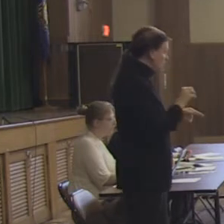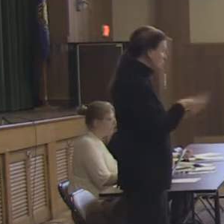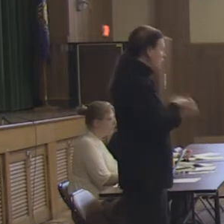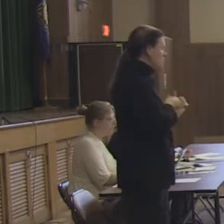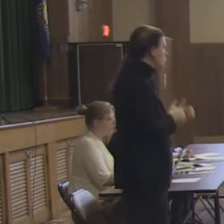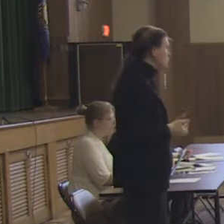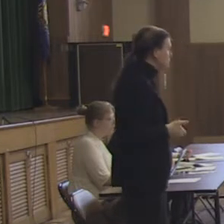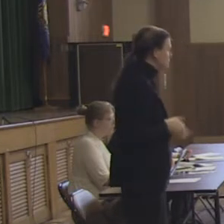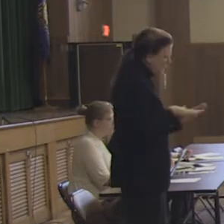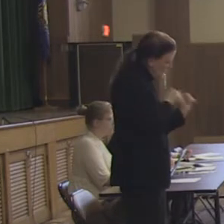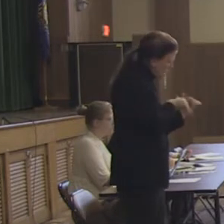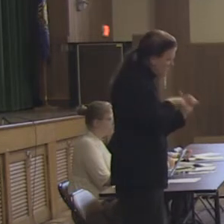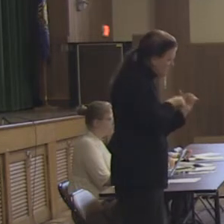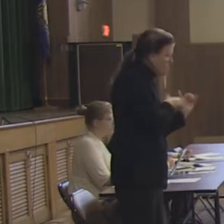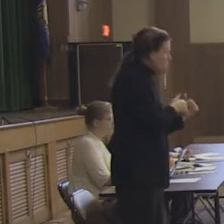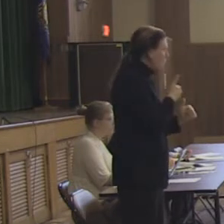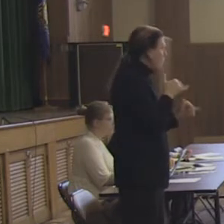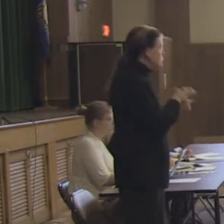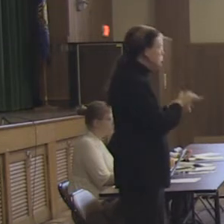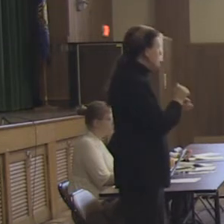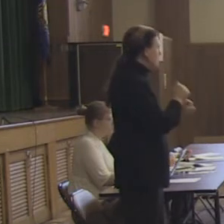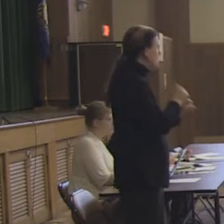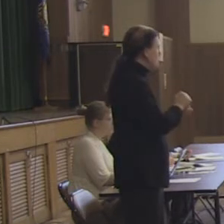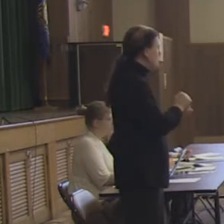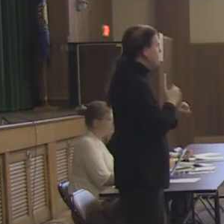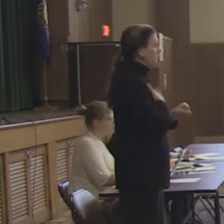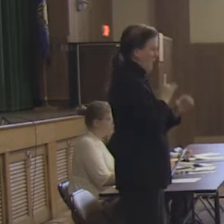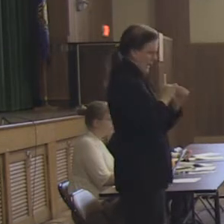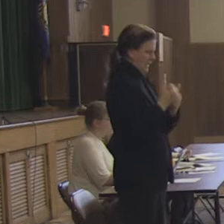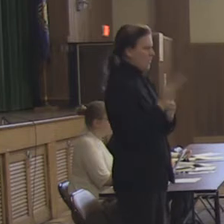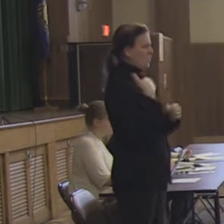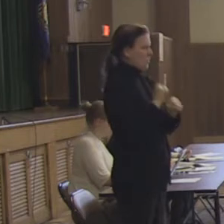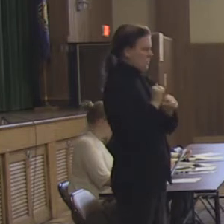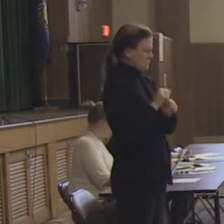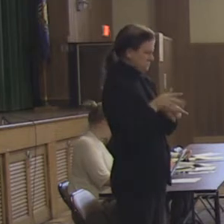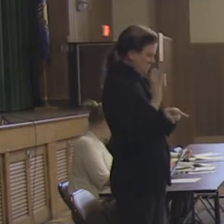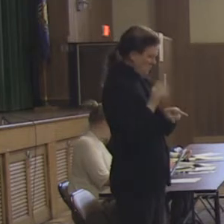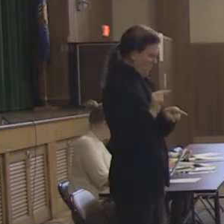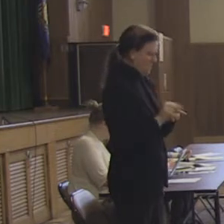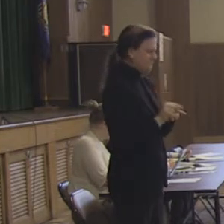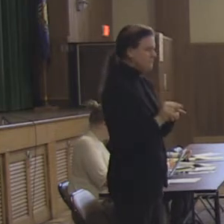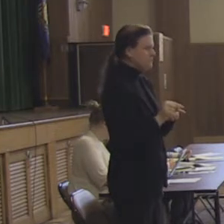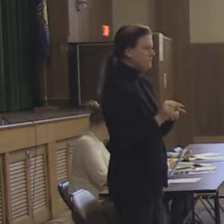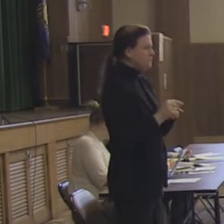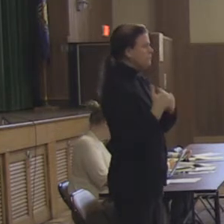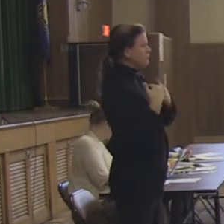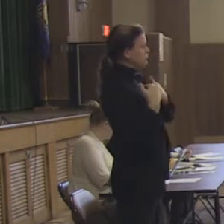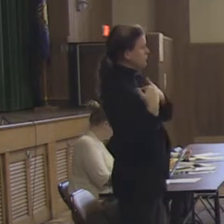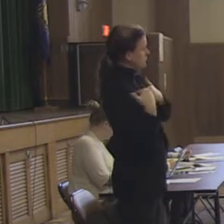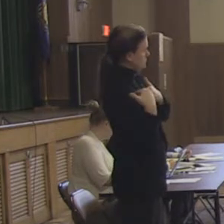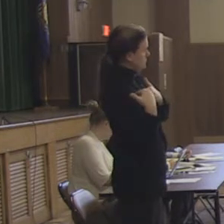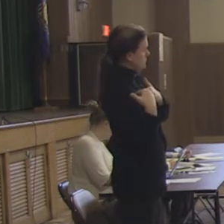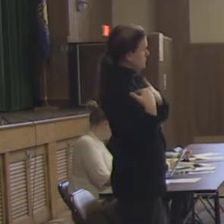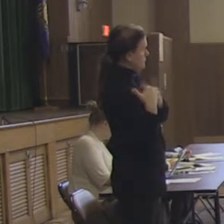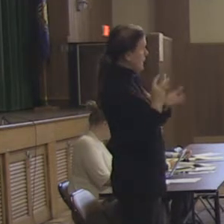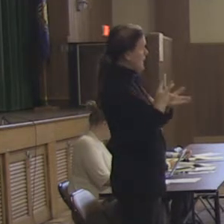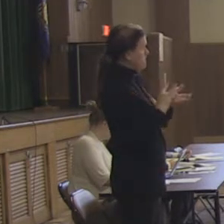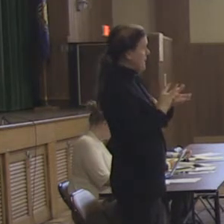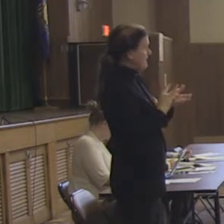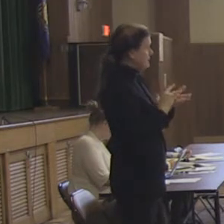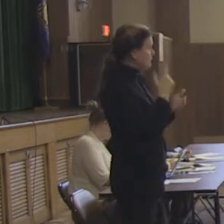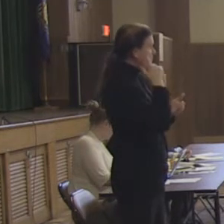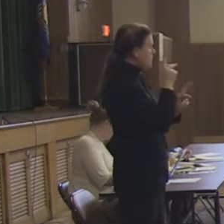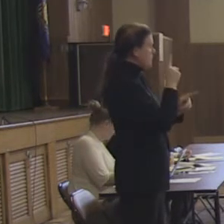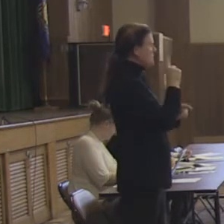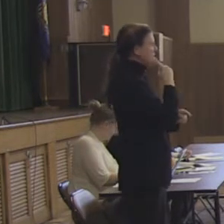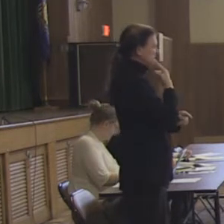in droves. I had one agency that I've worked with in the past that was responsible for doling out medication on a daily